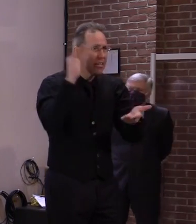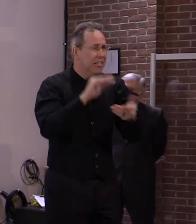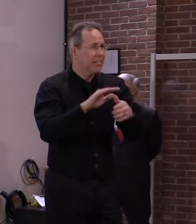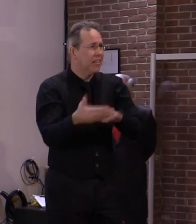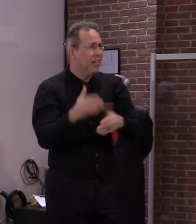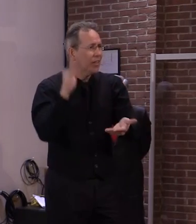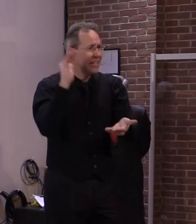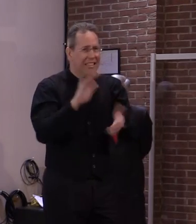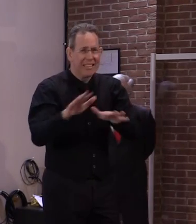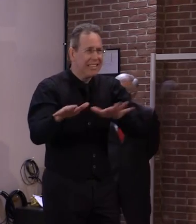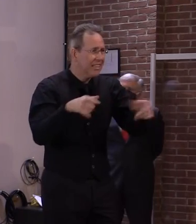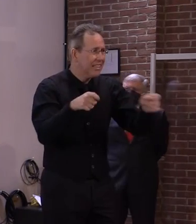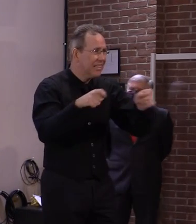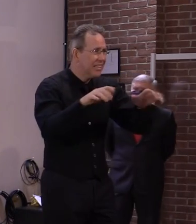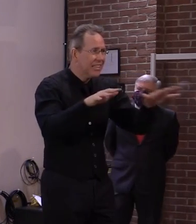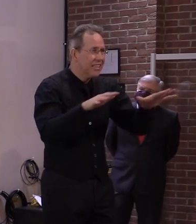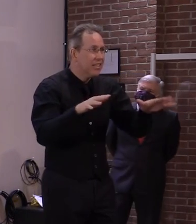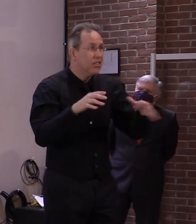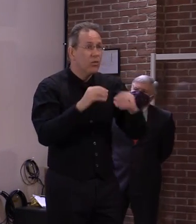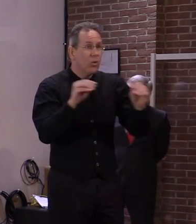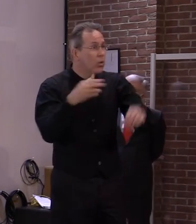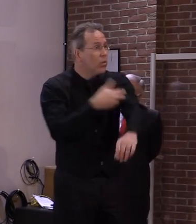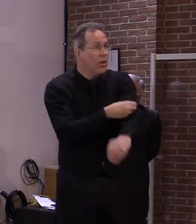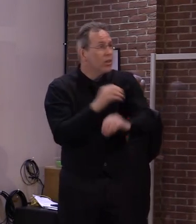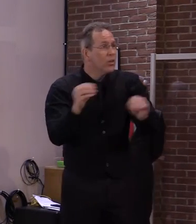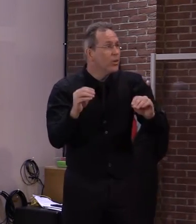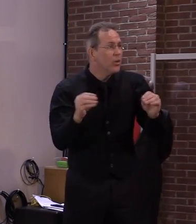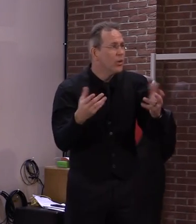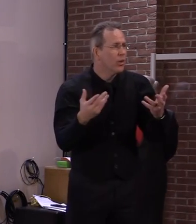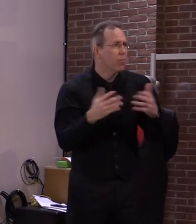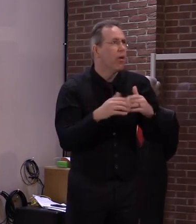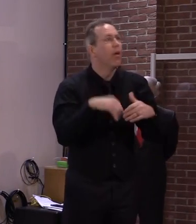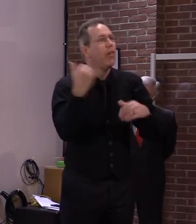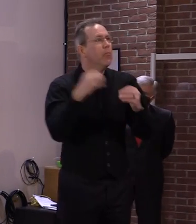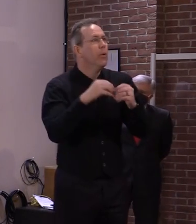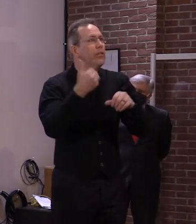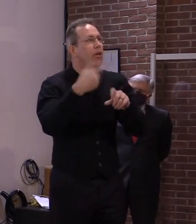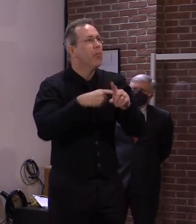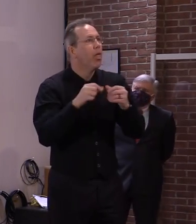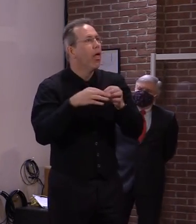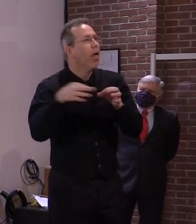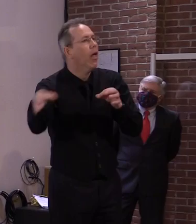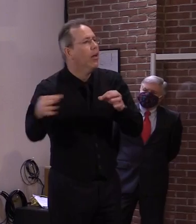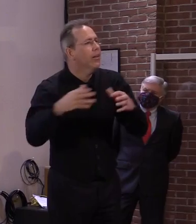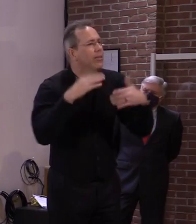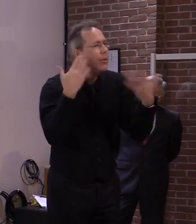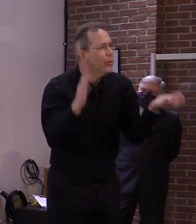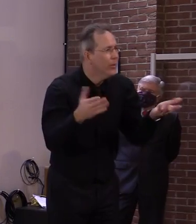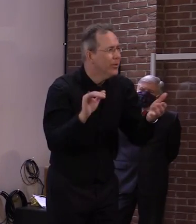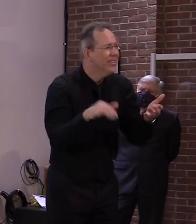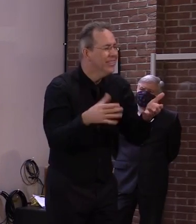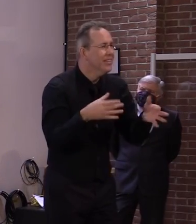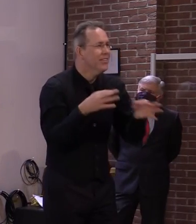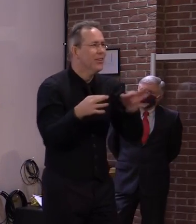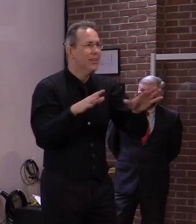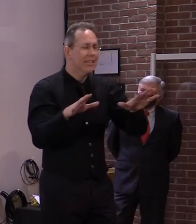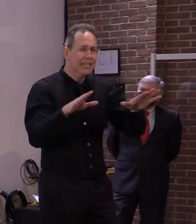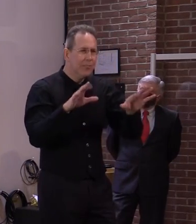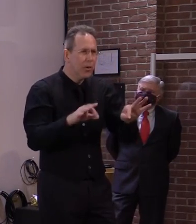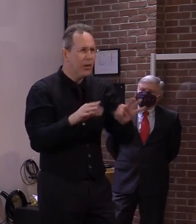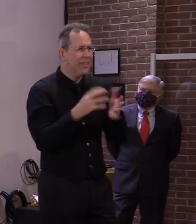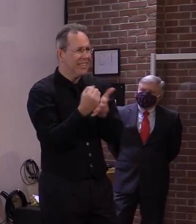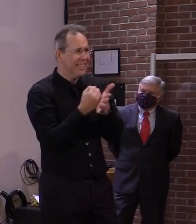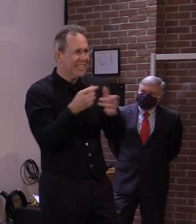vaccine. We're just asking to go, we need a little bit longer. We need like 3 more months until you can get your